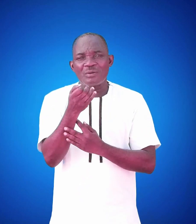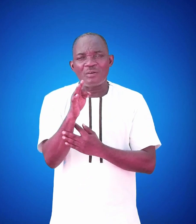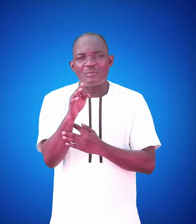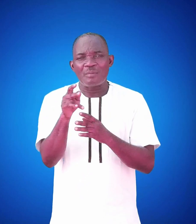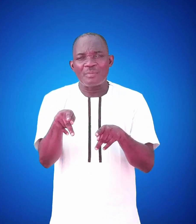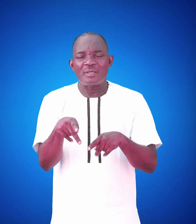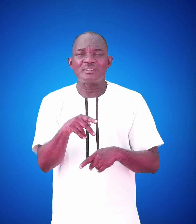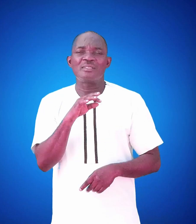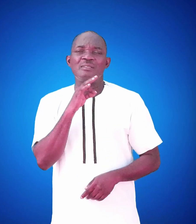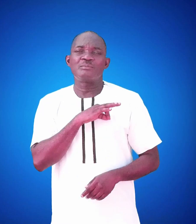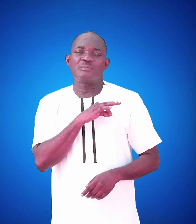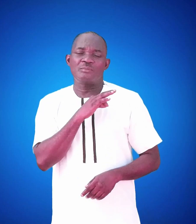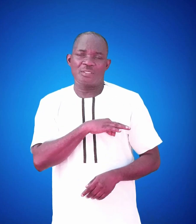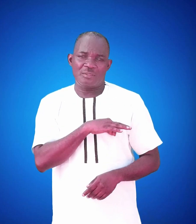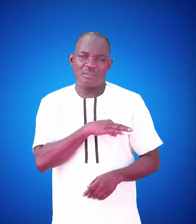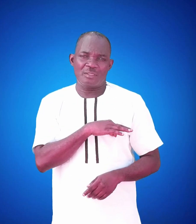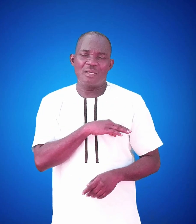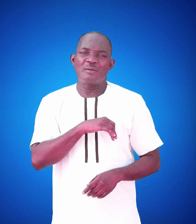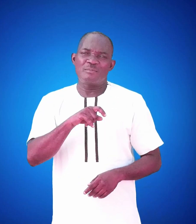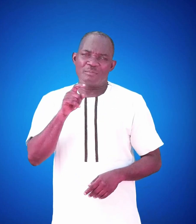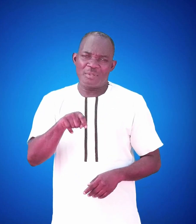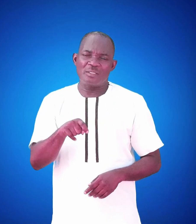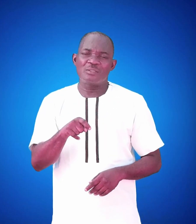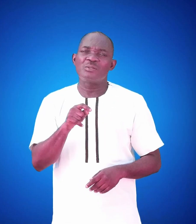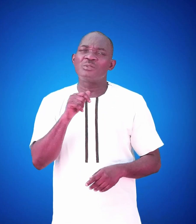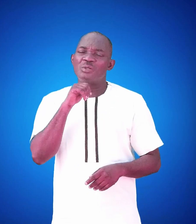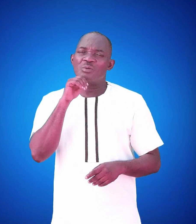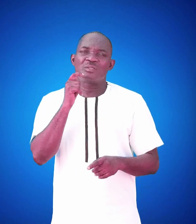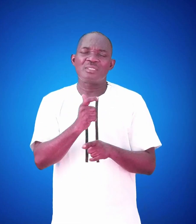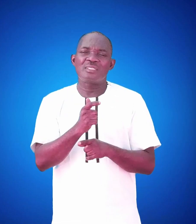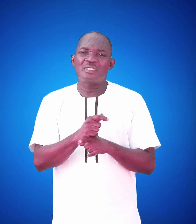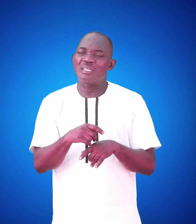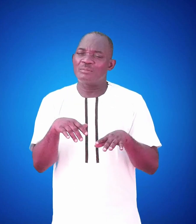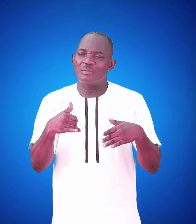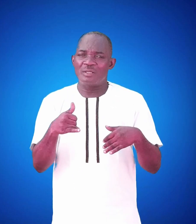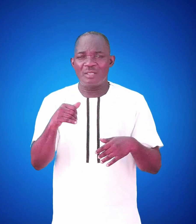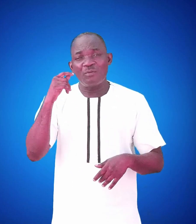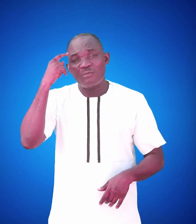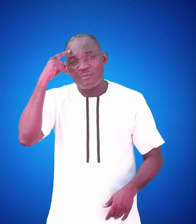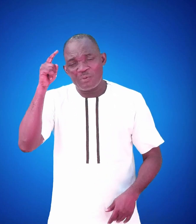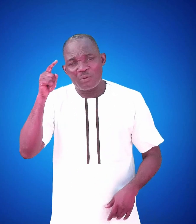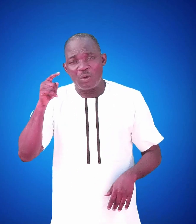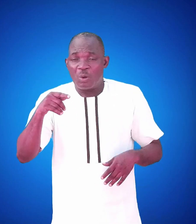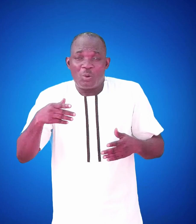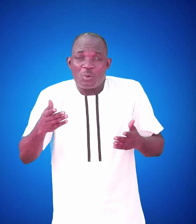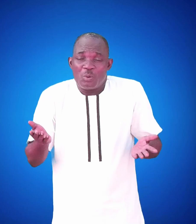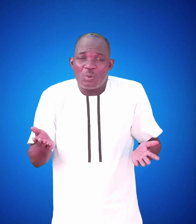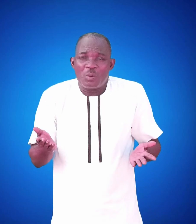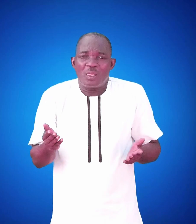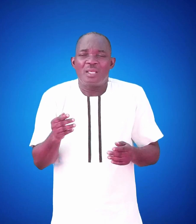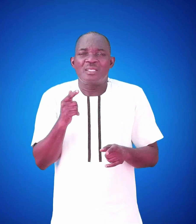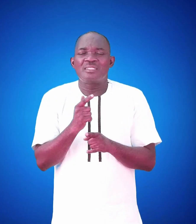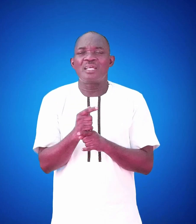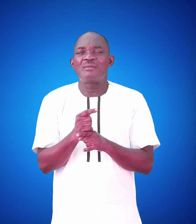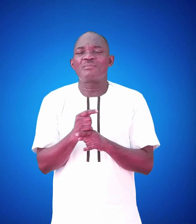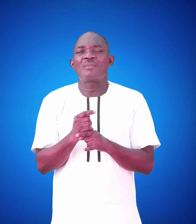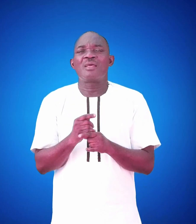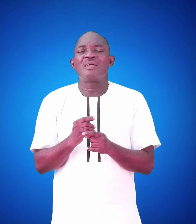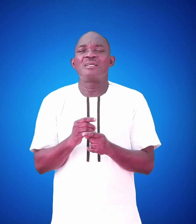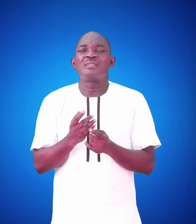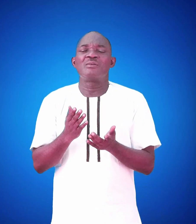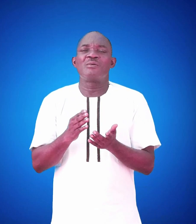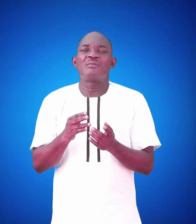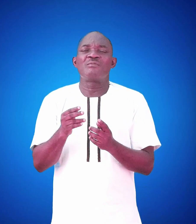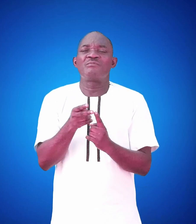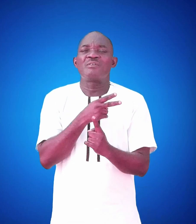of beneficiaries must not be taken for granted or violated in